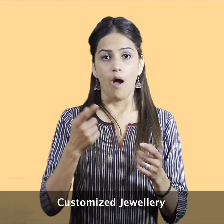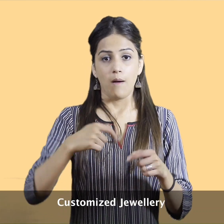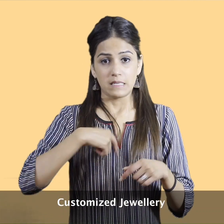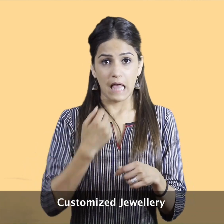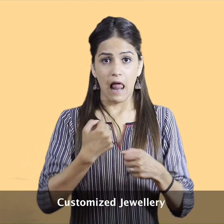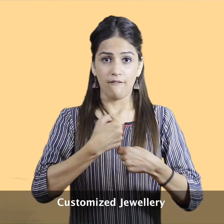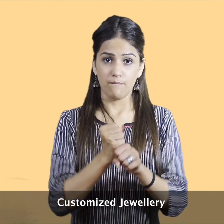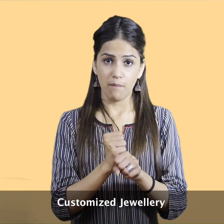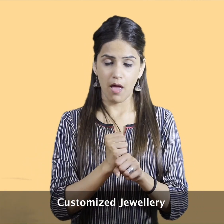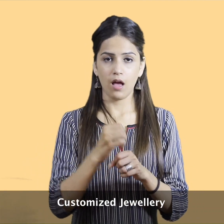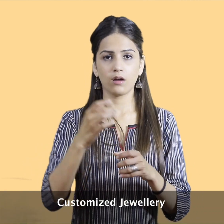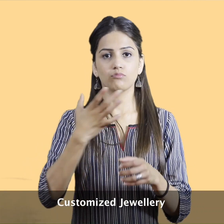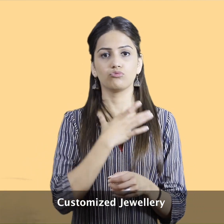Customized jewelry.